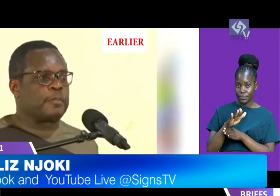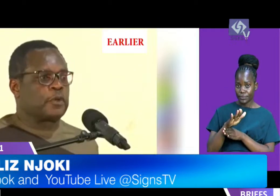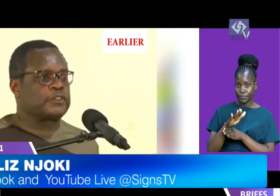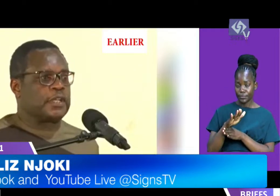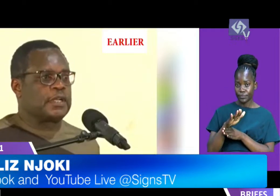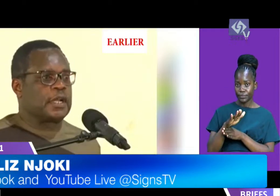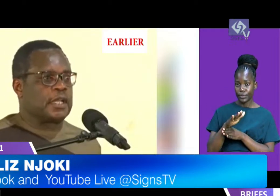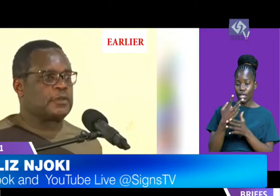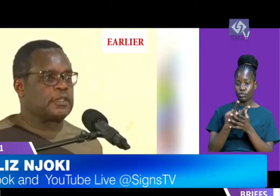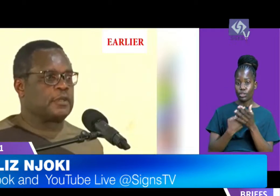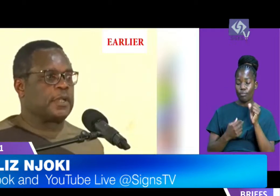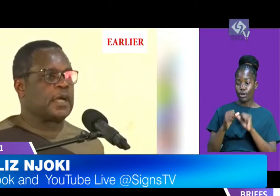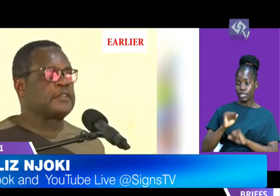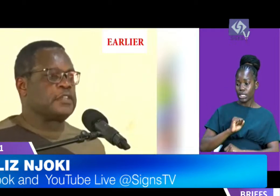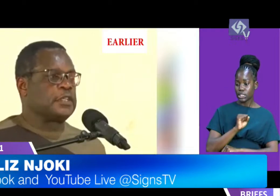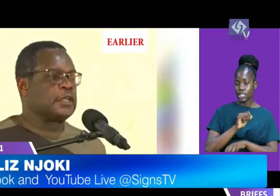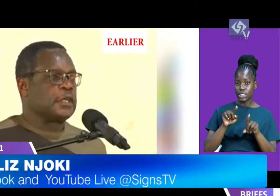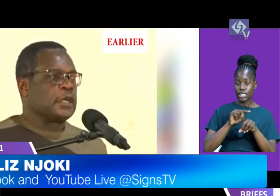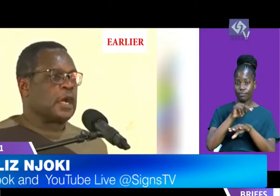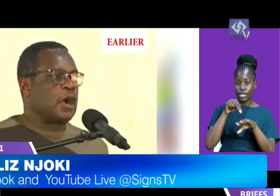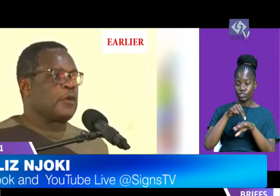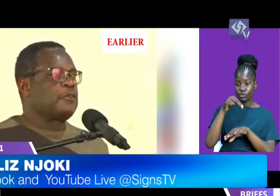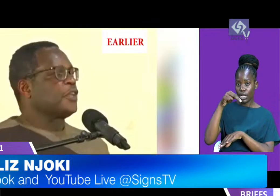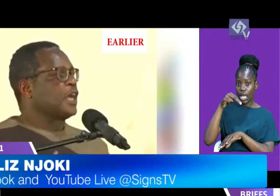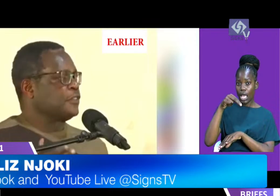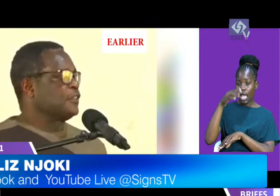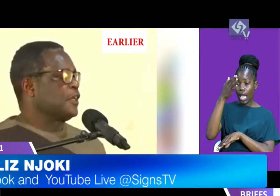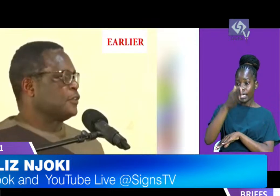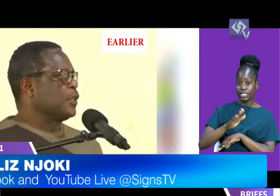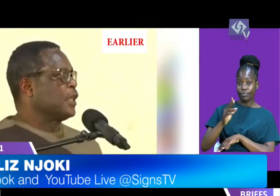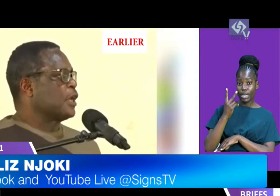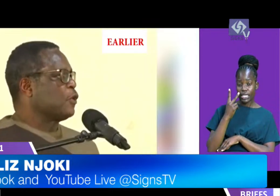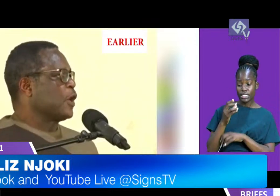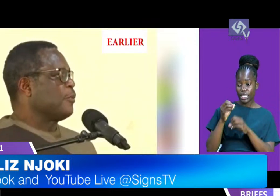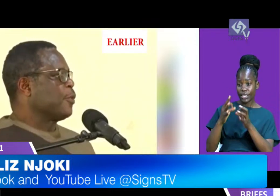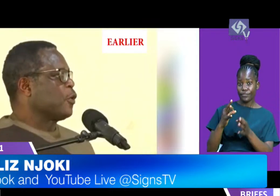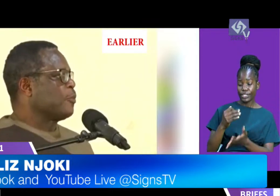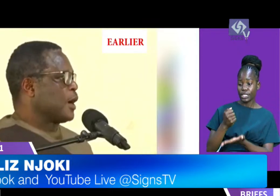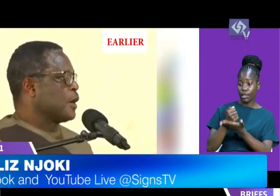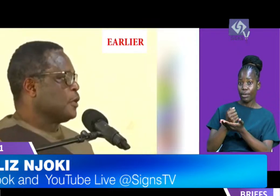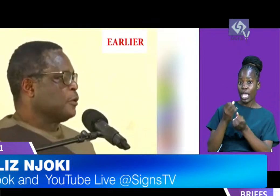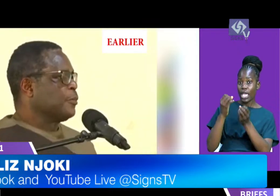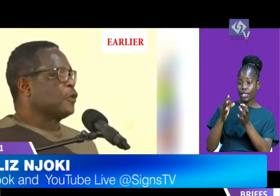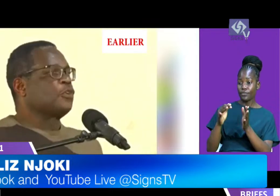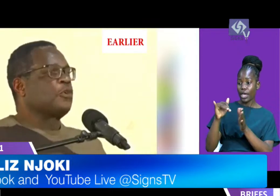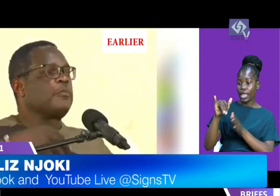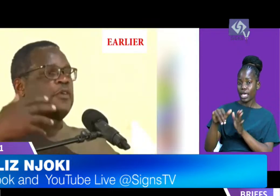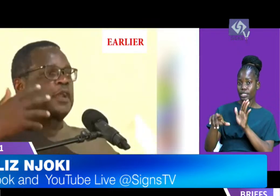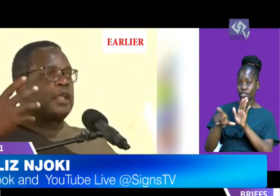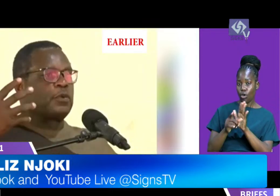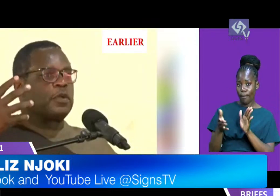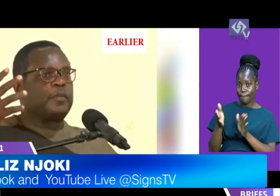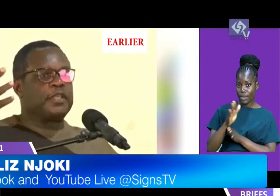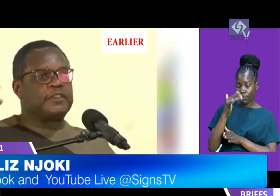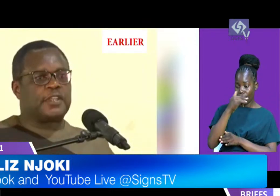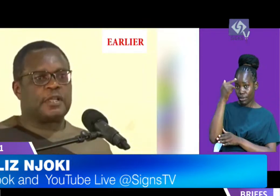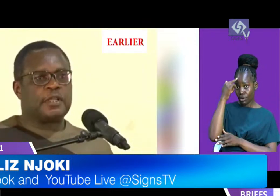both Senate and National Assembly and see how, if it assisted us, whether that law can be brought back, because it will be easier